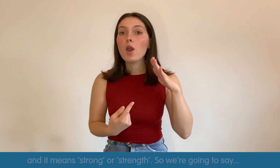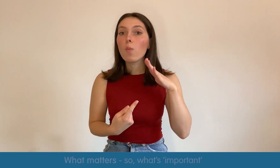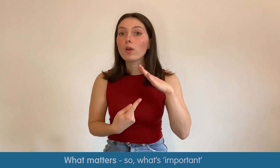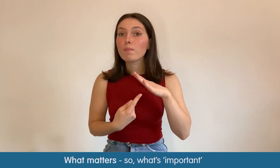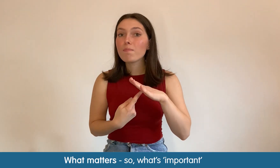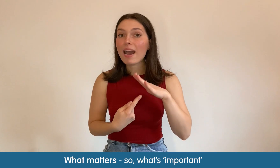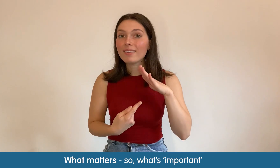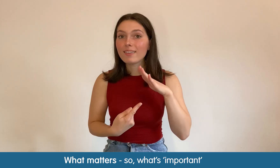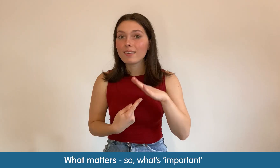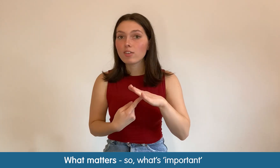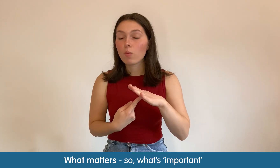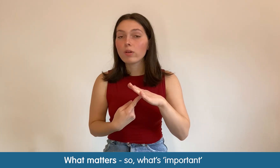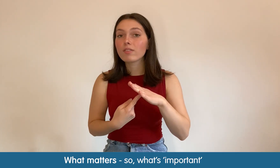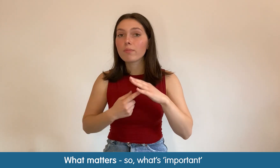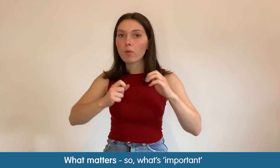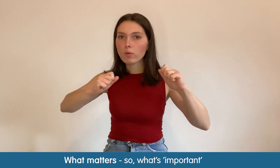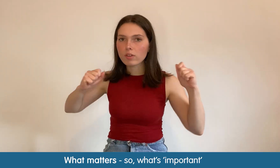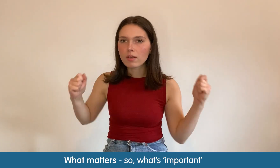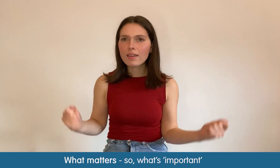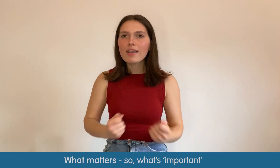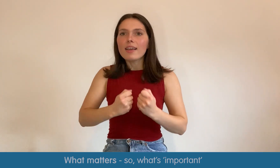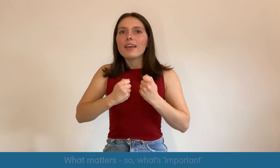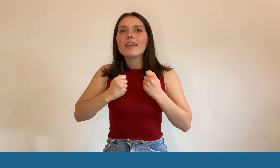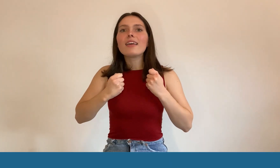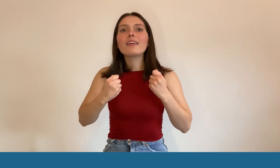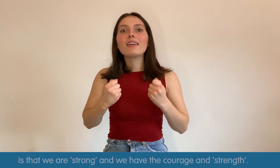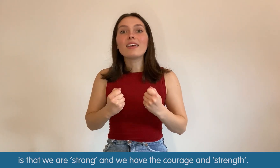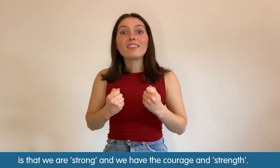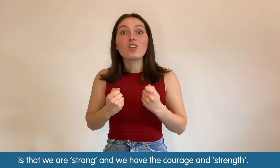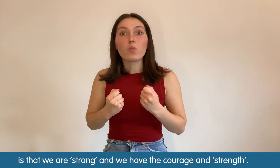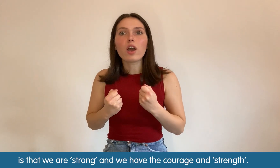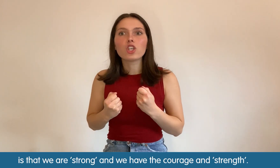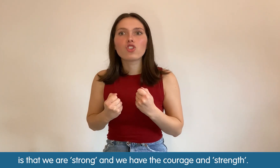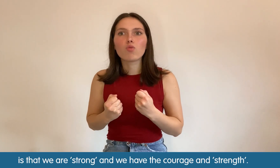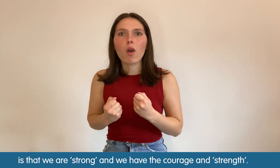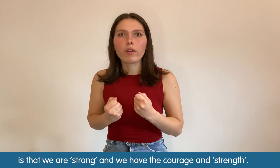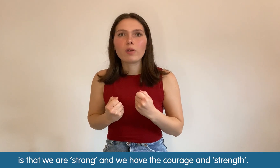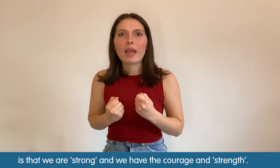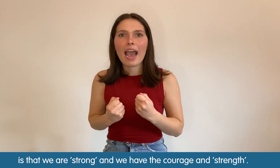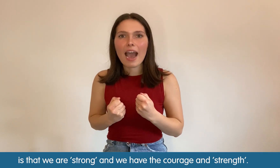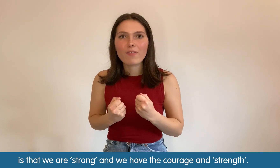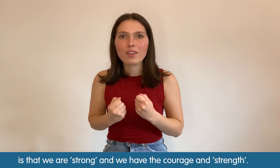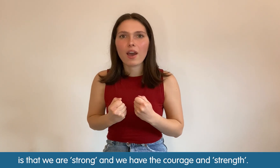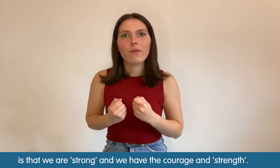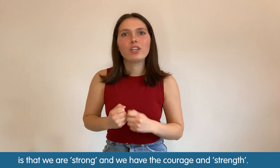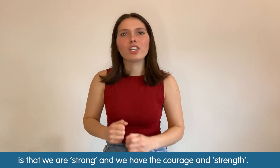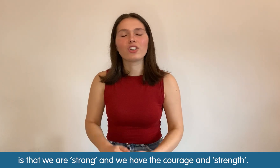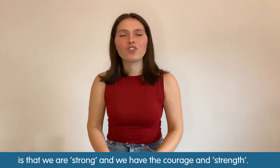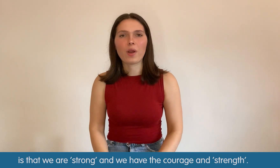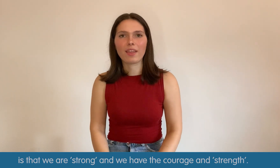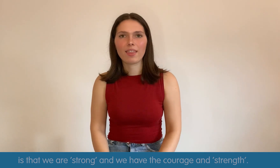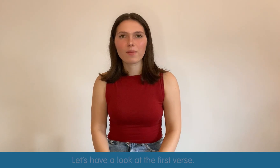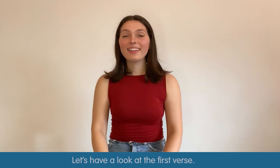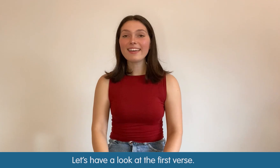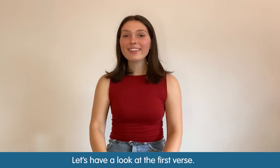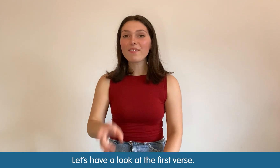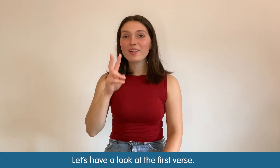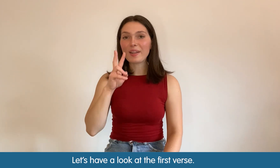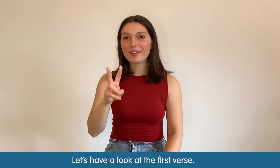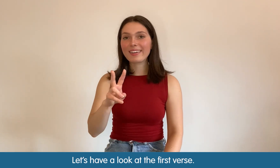what matters. So what's important is that we are strong and we have the courage and strength. Let's have a look